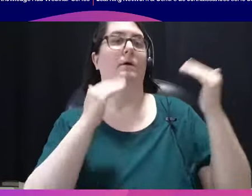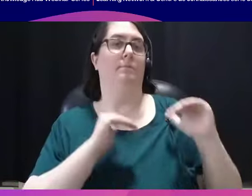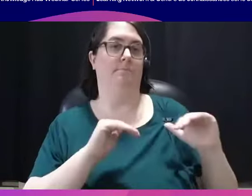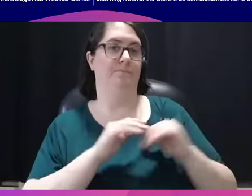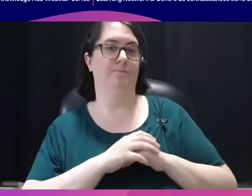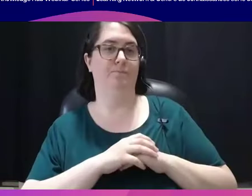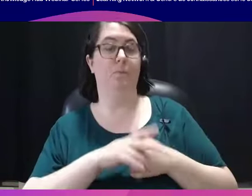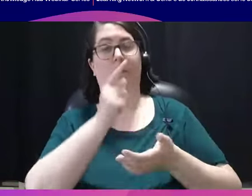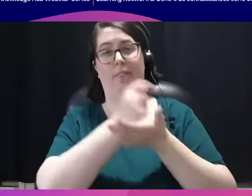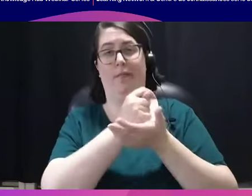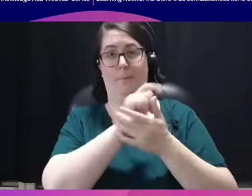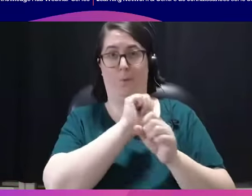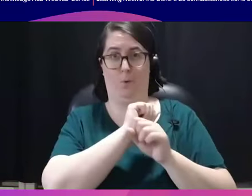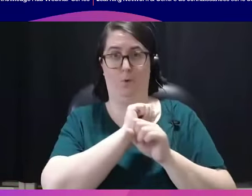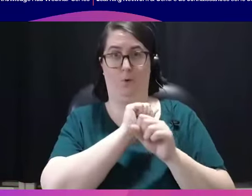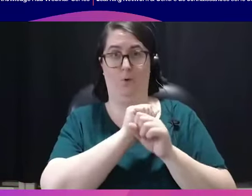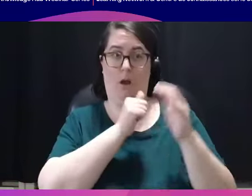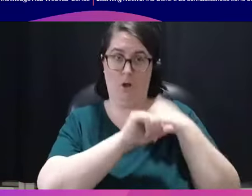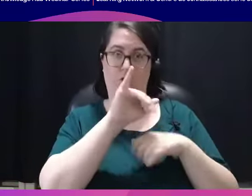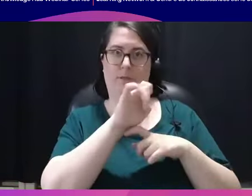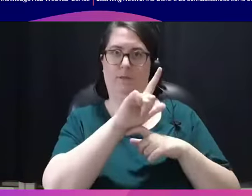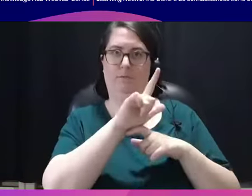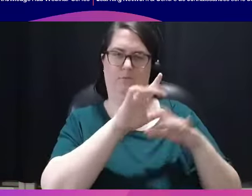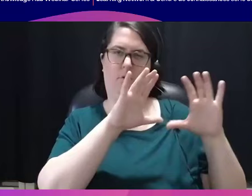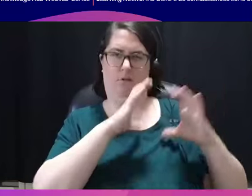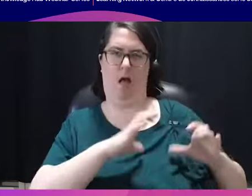part, therapeutic work with incel clients.